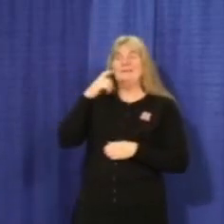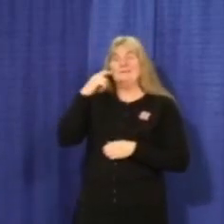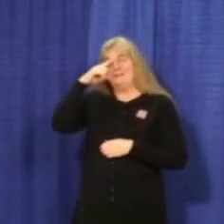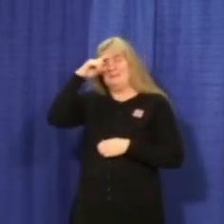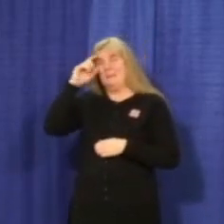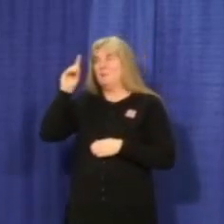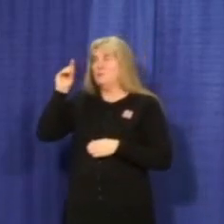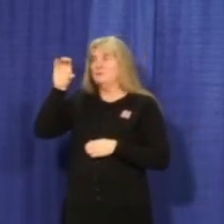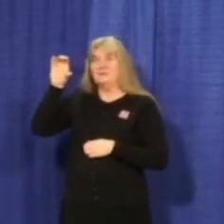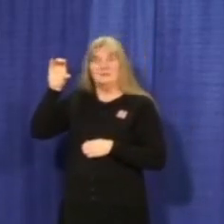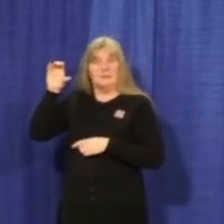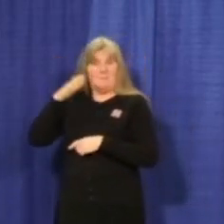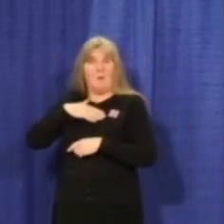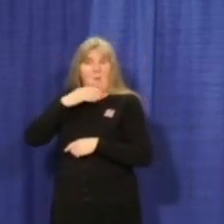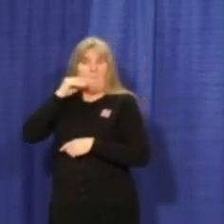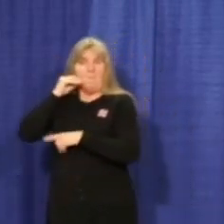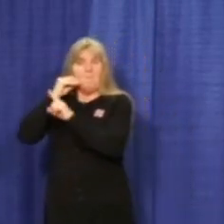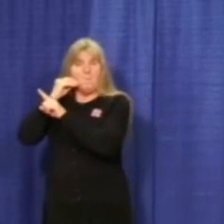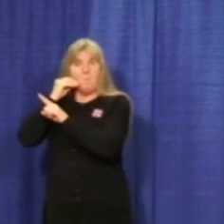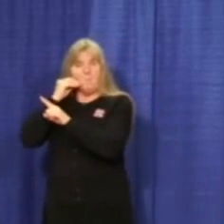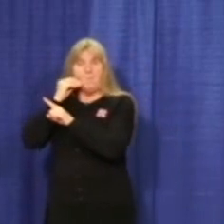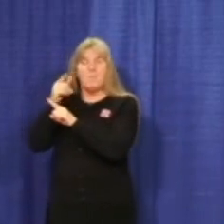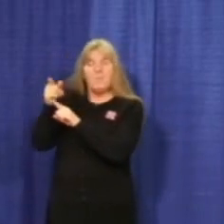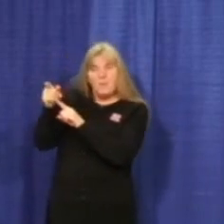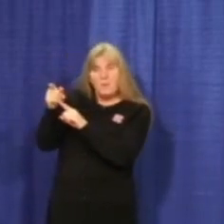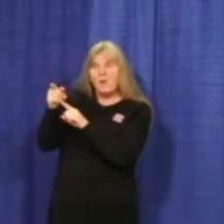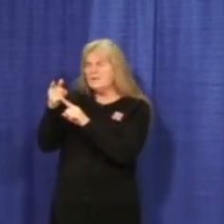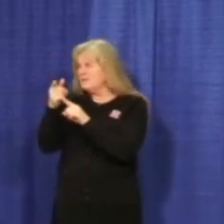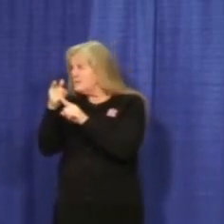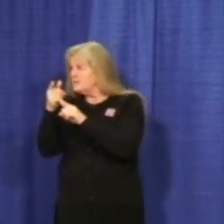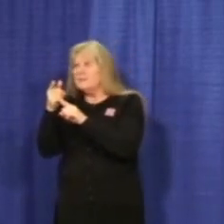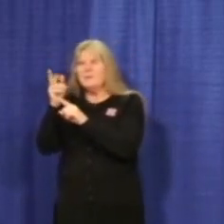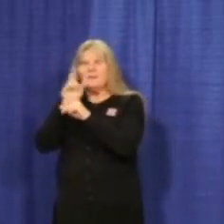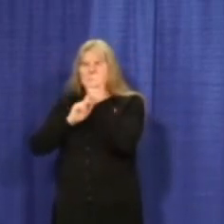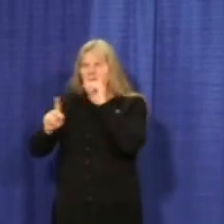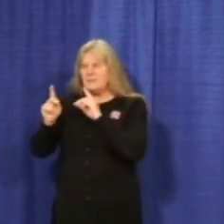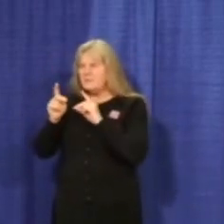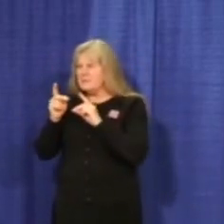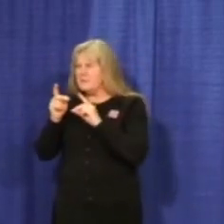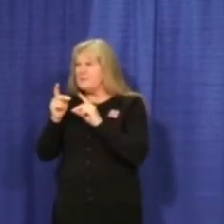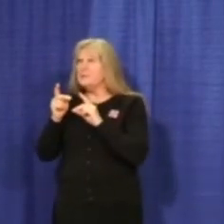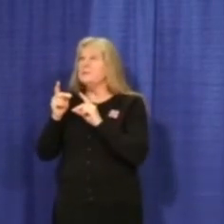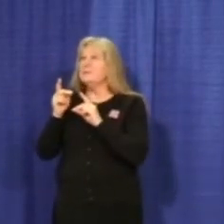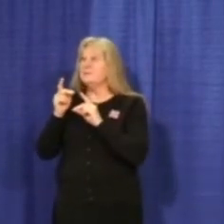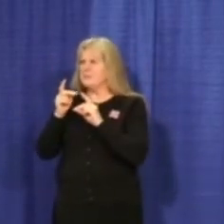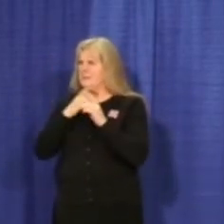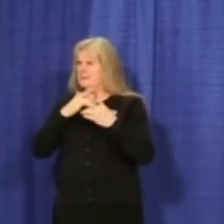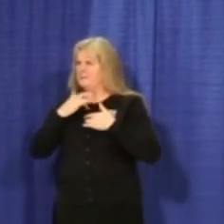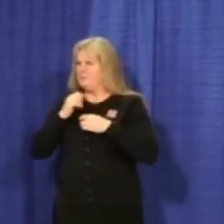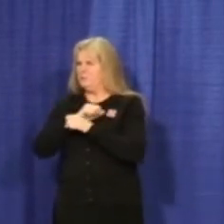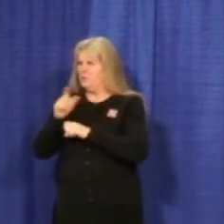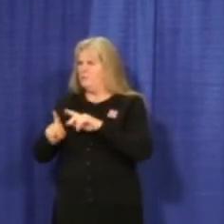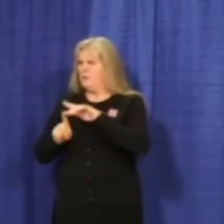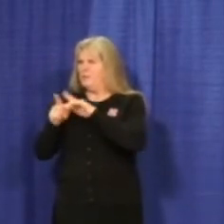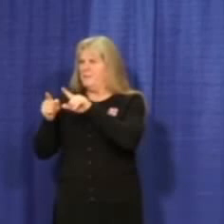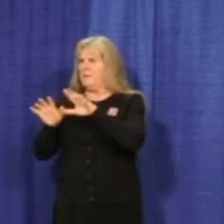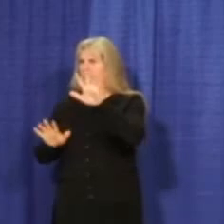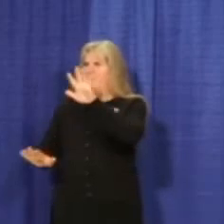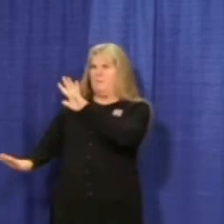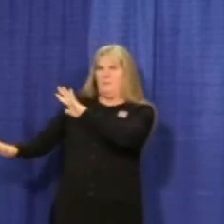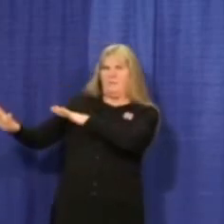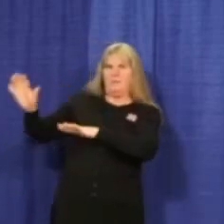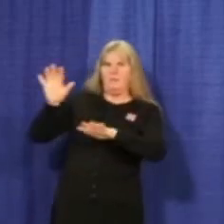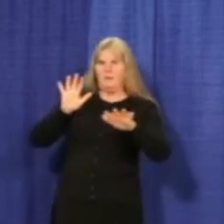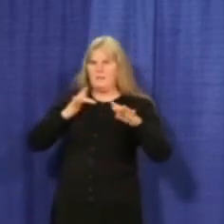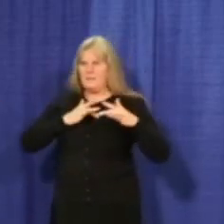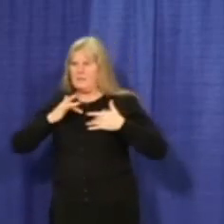advised to self-monitor due to possible exposure, it did cause a lot of concern at that time. In a lot of